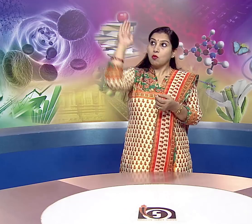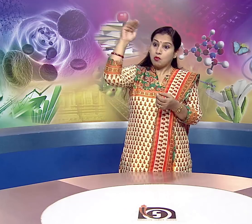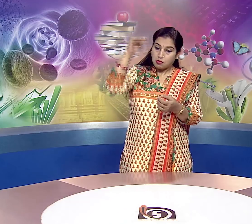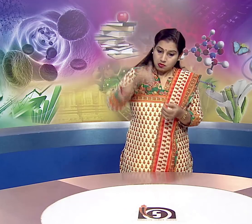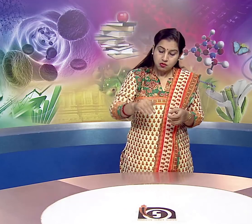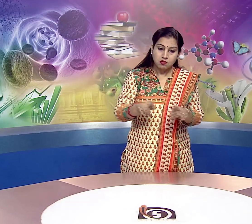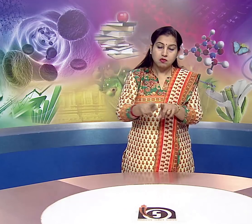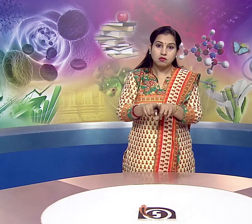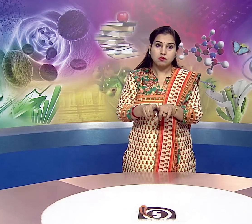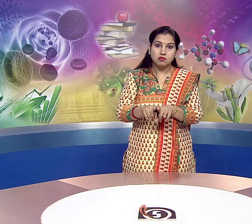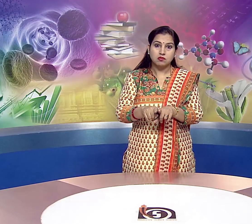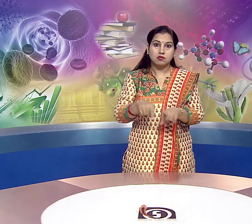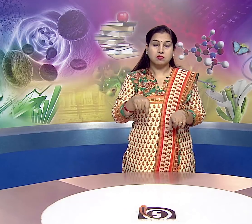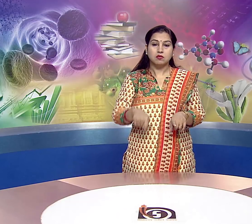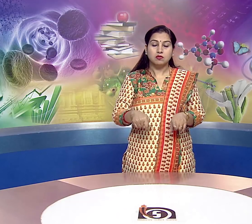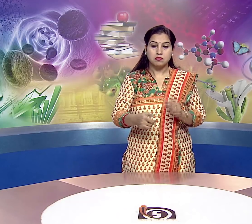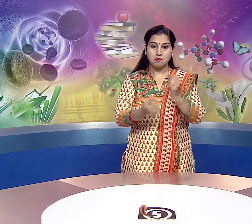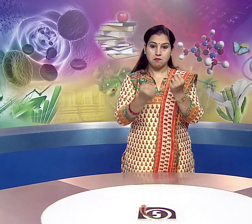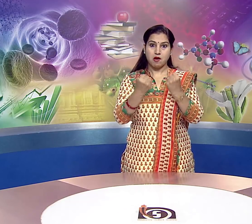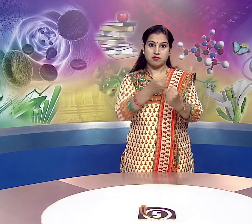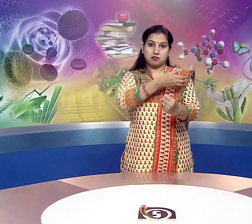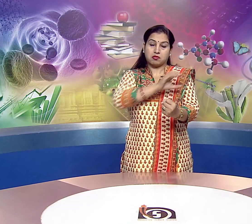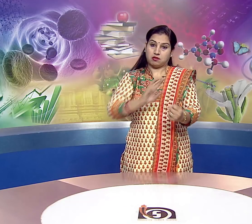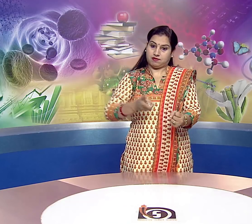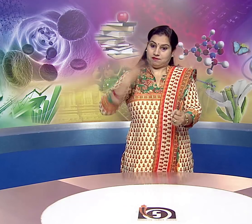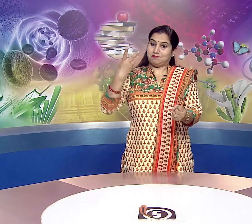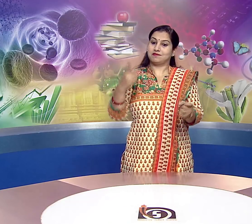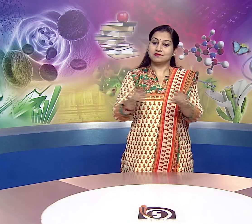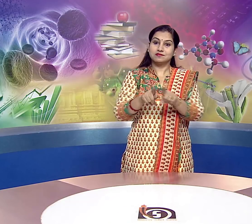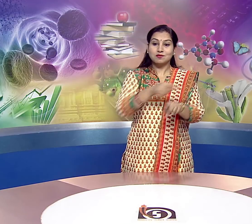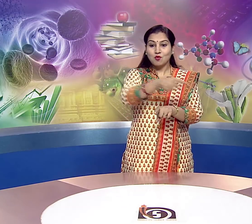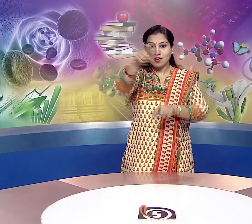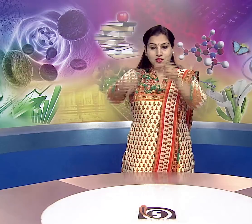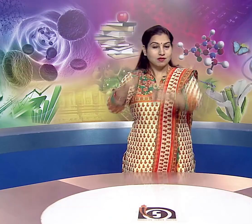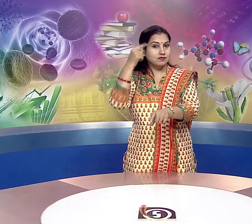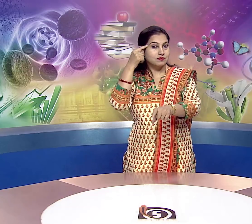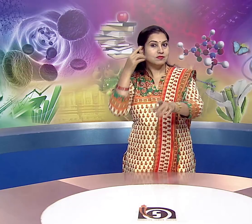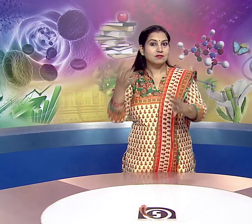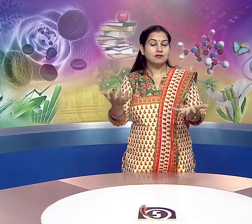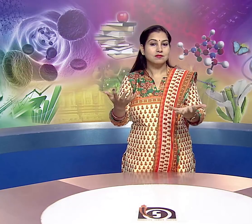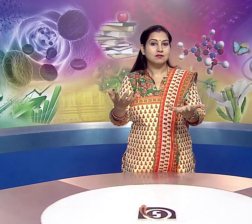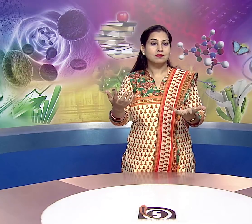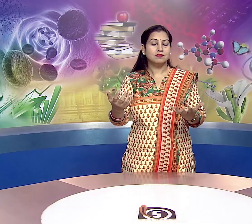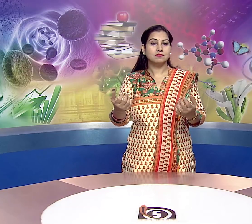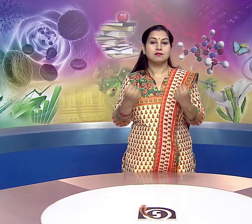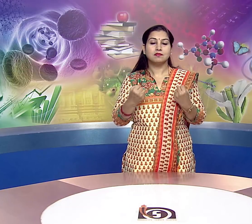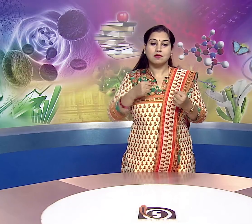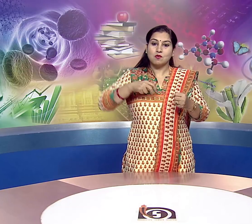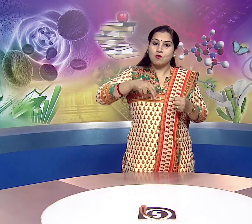with extraordinary powers who could perhaps walk